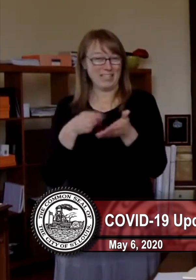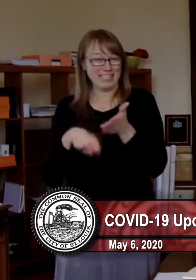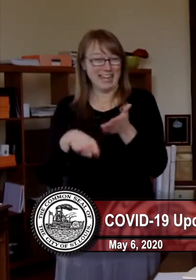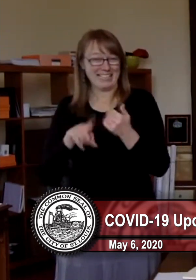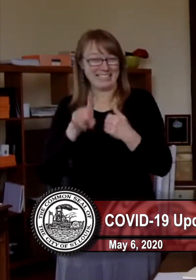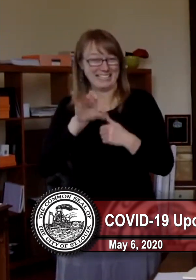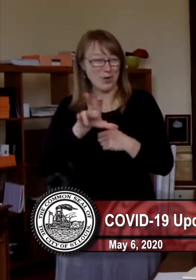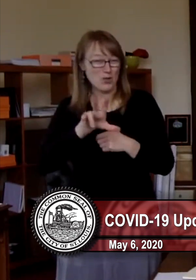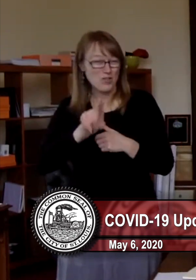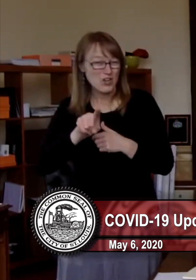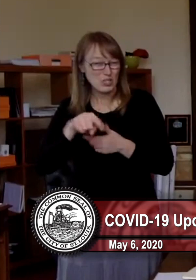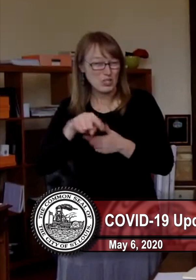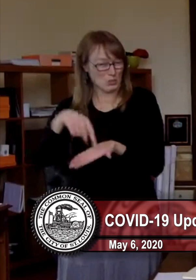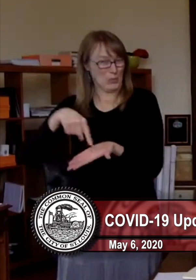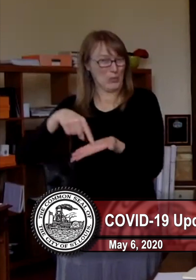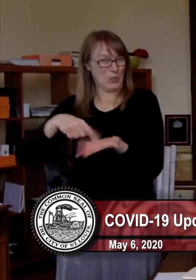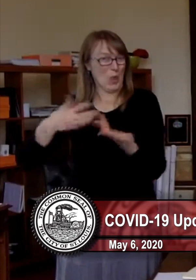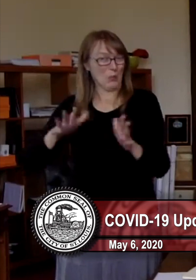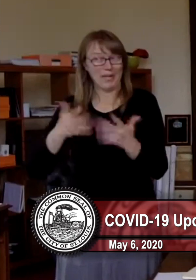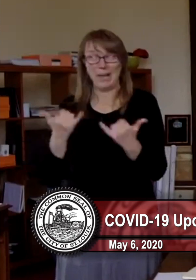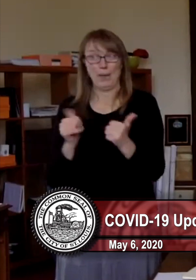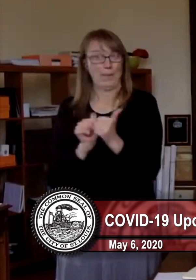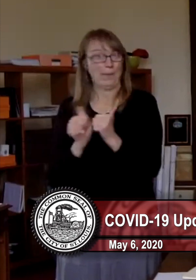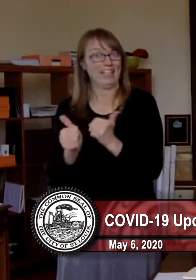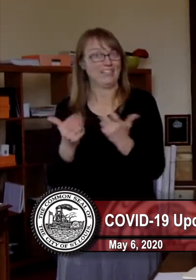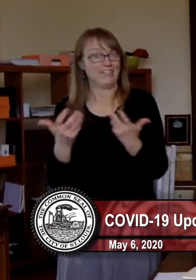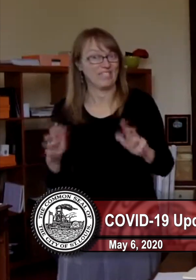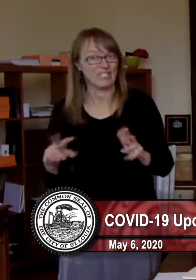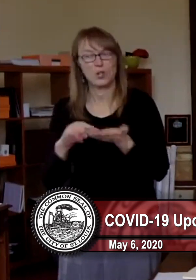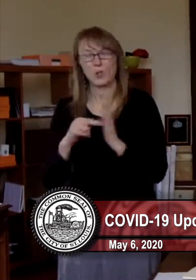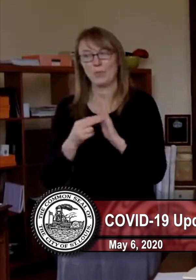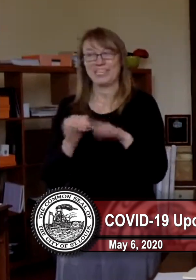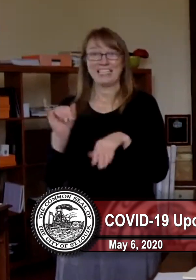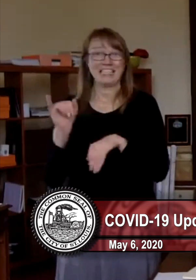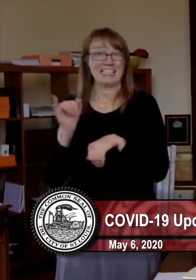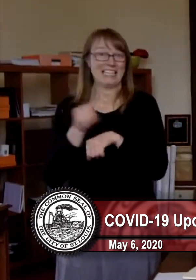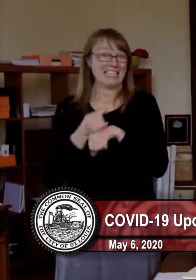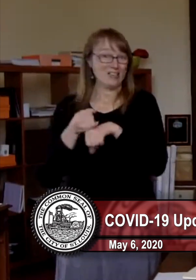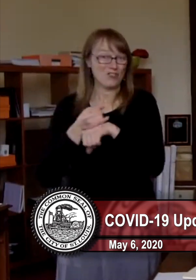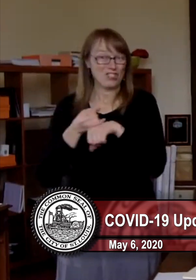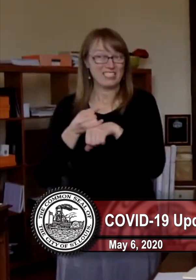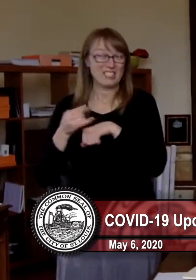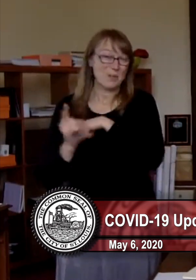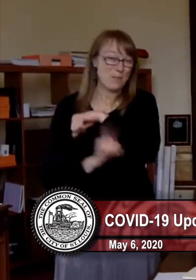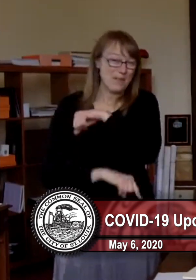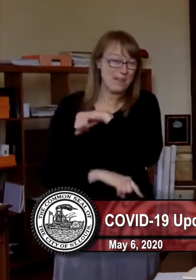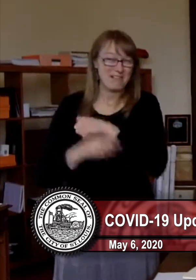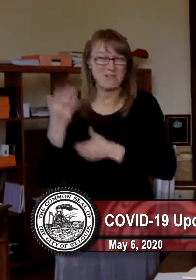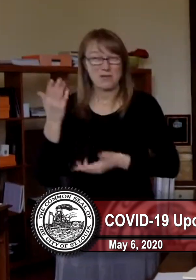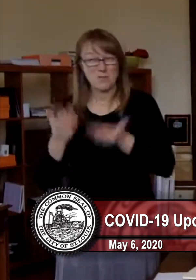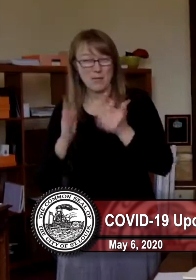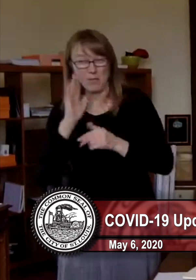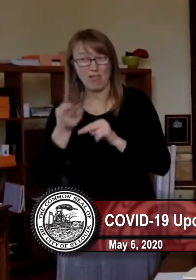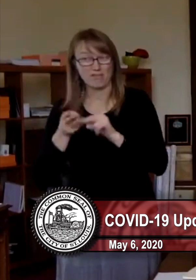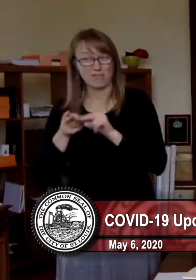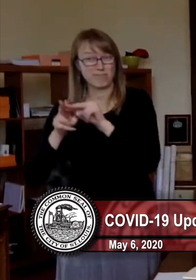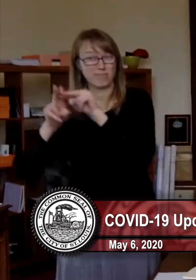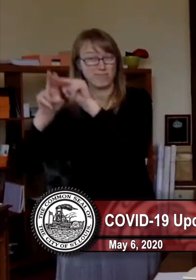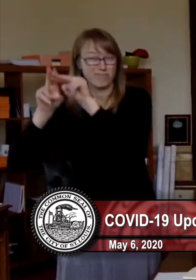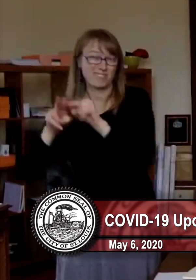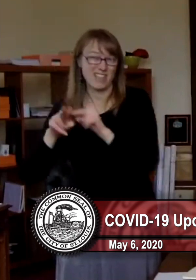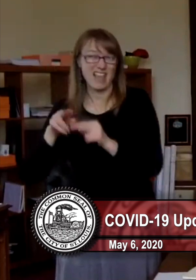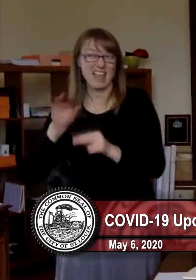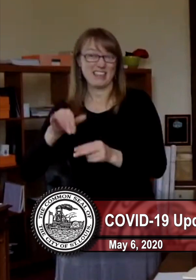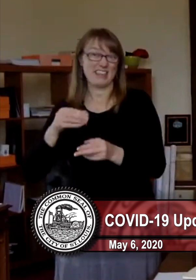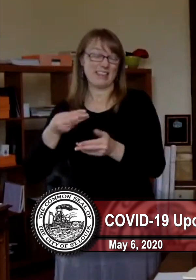if it's May, where you'll already have some interest and penalty because they were 5 months ago. A couple of